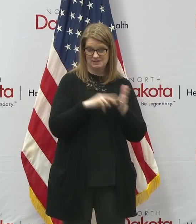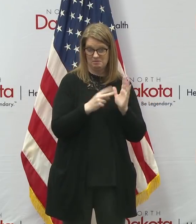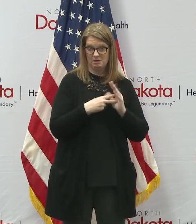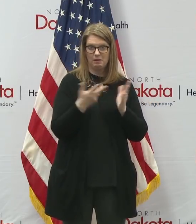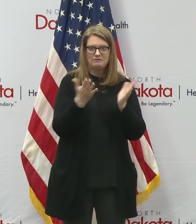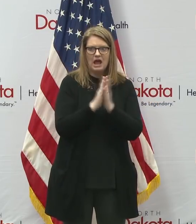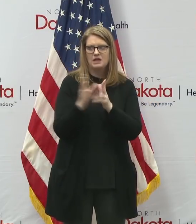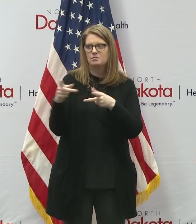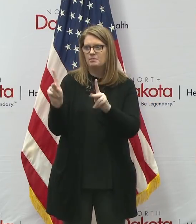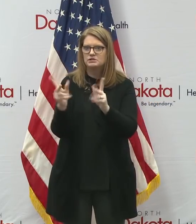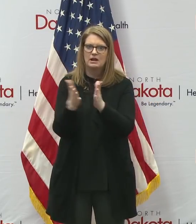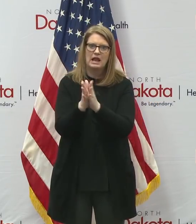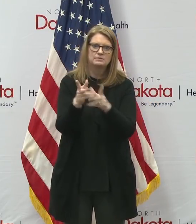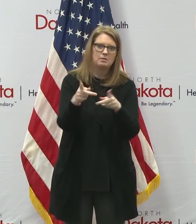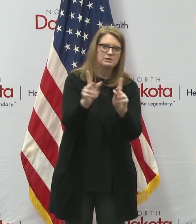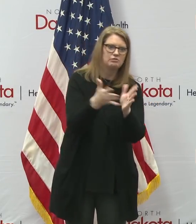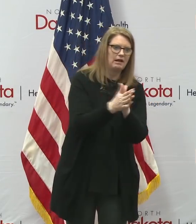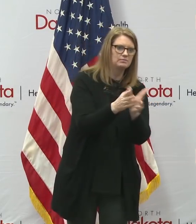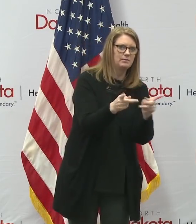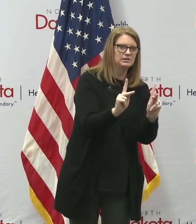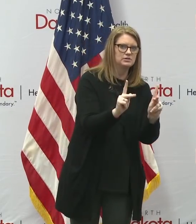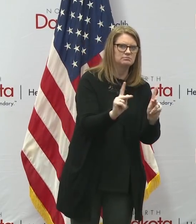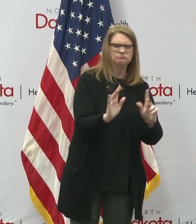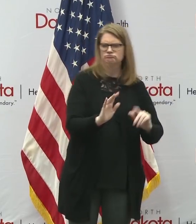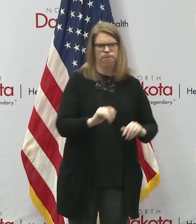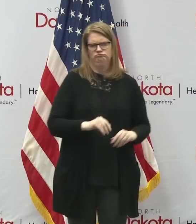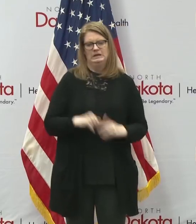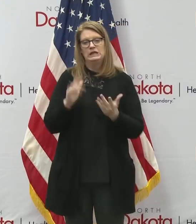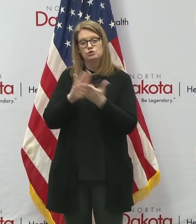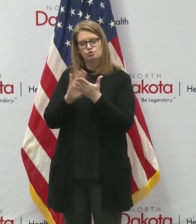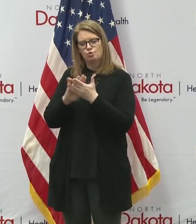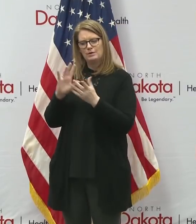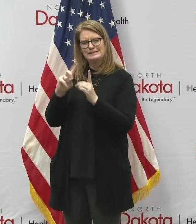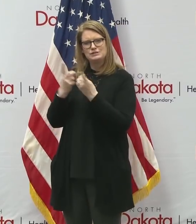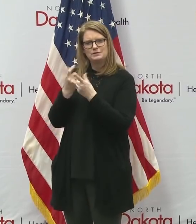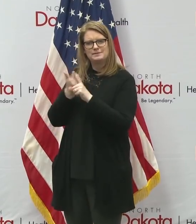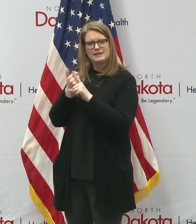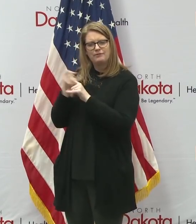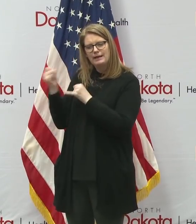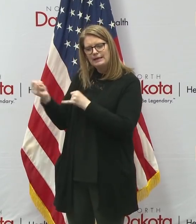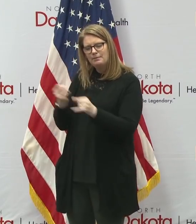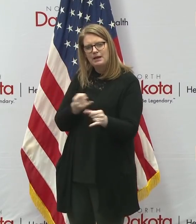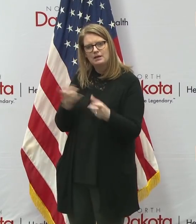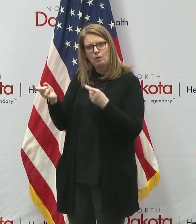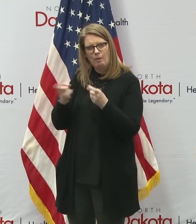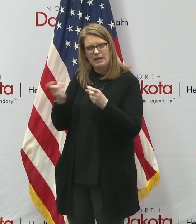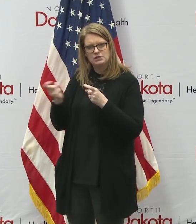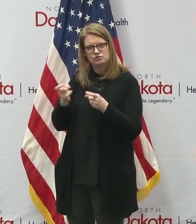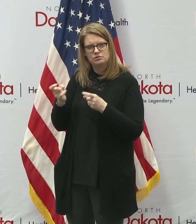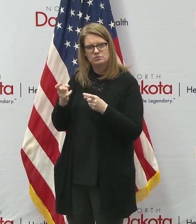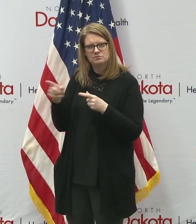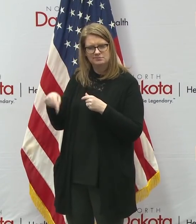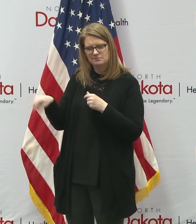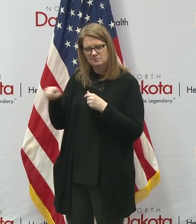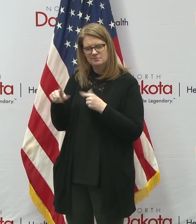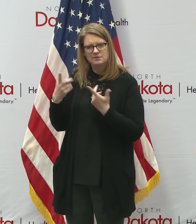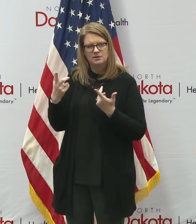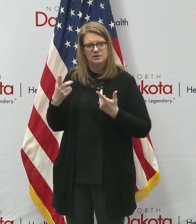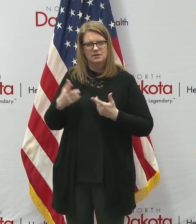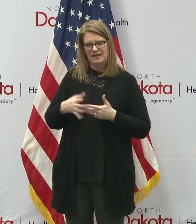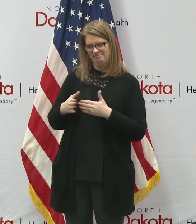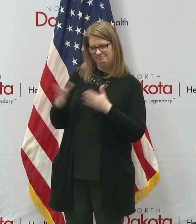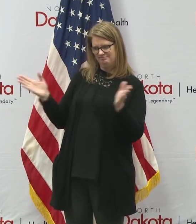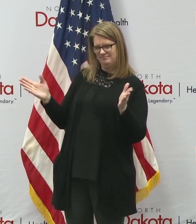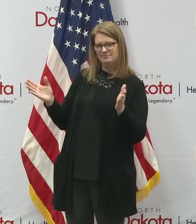that happen. School districts are independently managed by their own boards, so that is, and generally don't